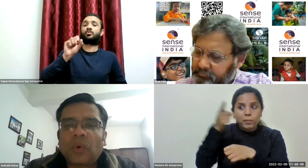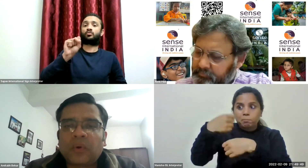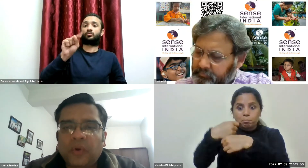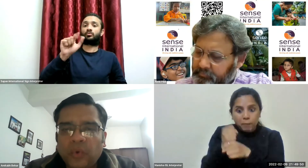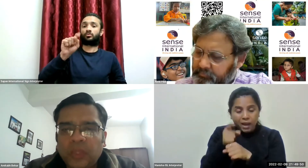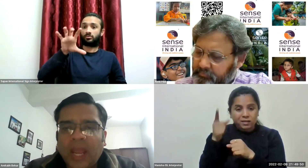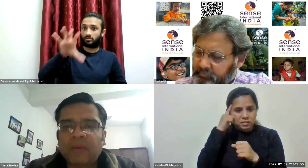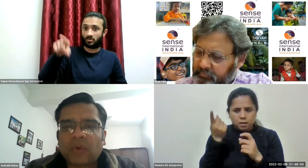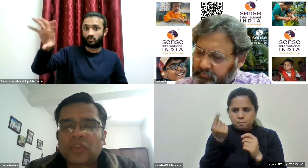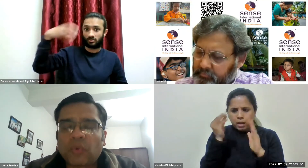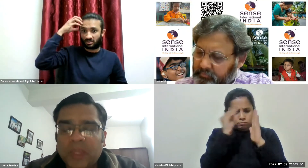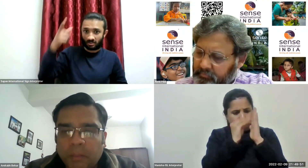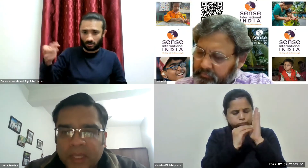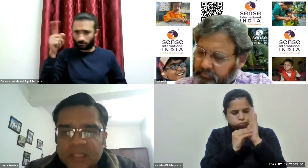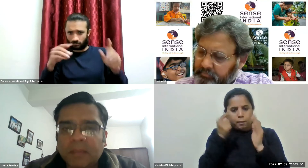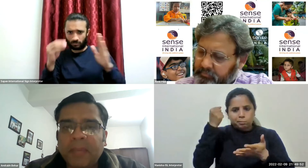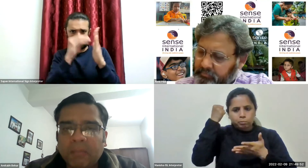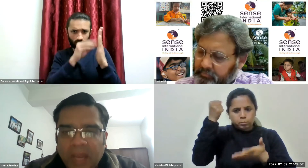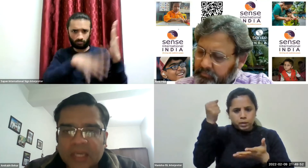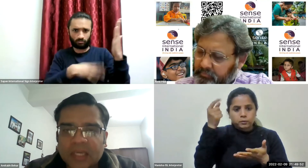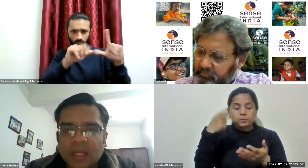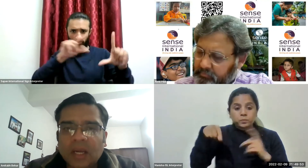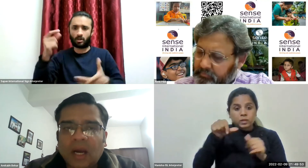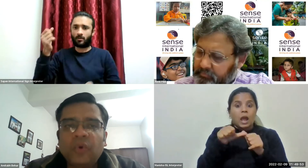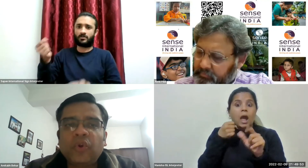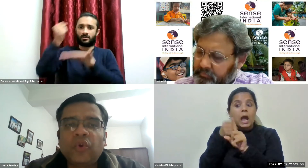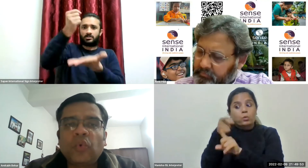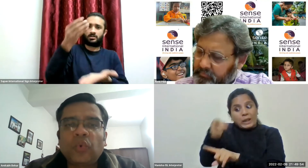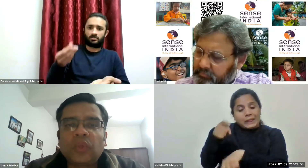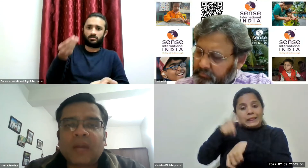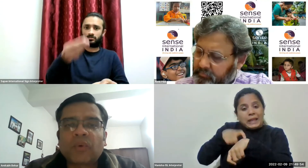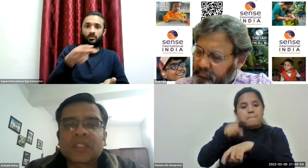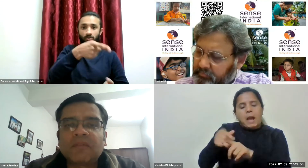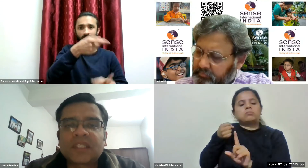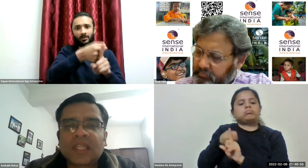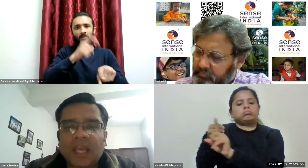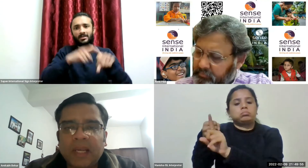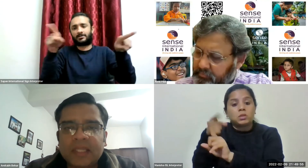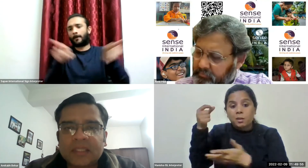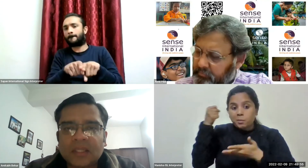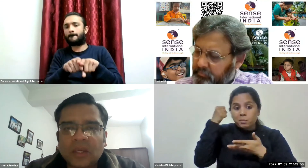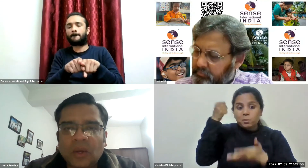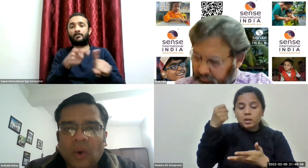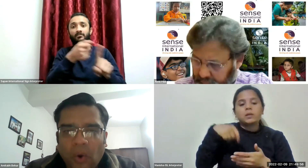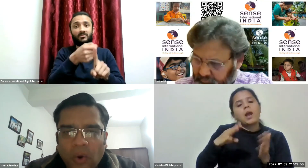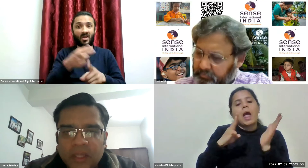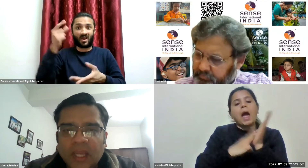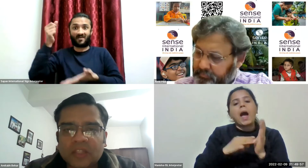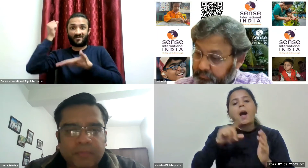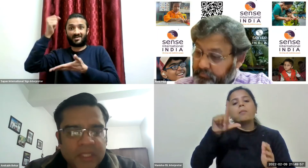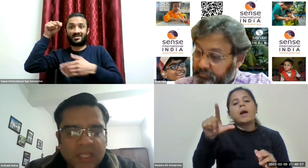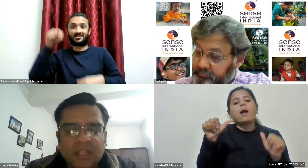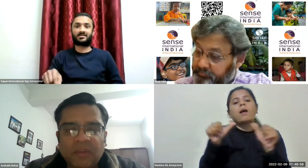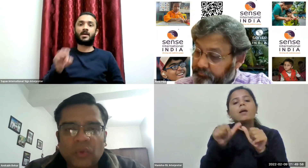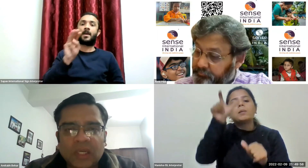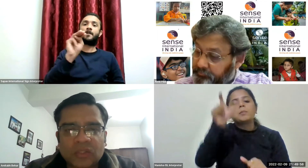need to do the advocacy, or when the budgets are being made, how do you do the advocacy with, say, the MLAs? Or in the